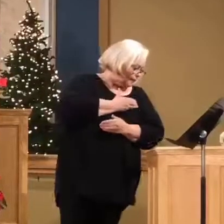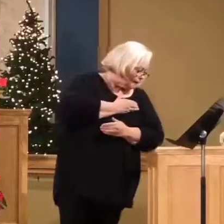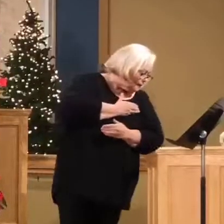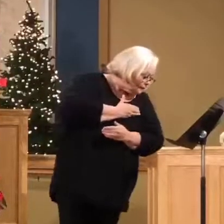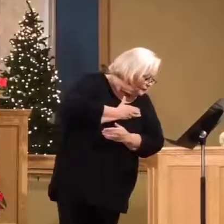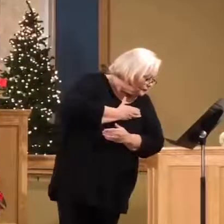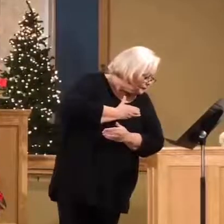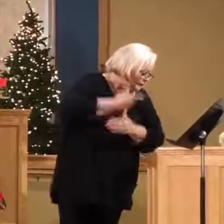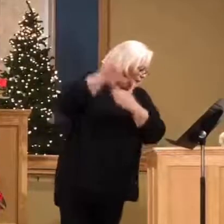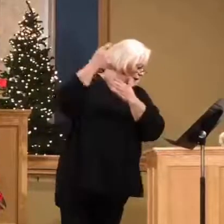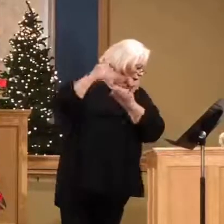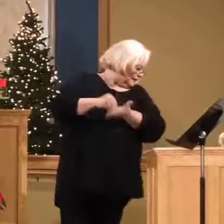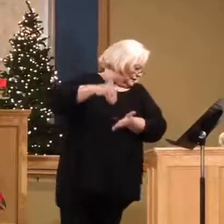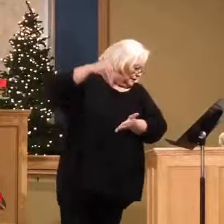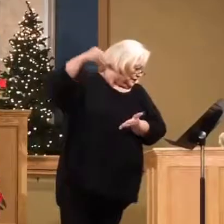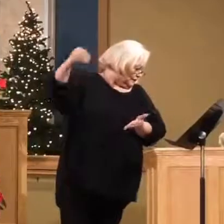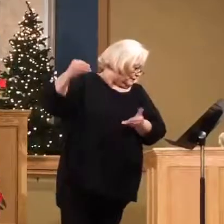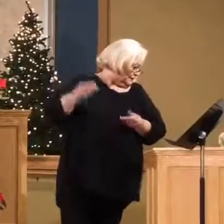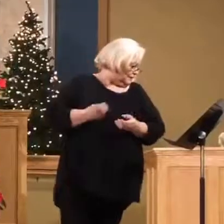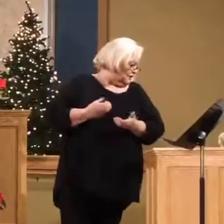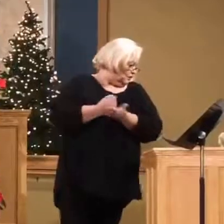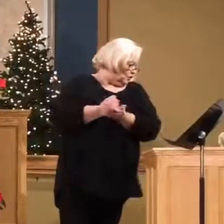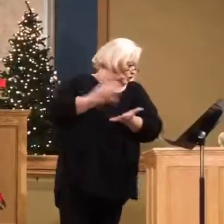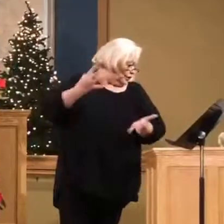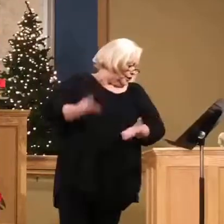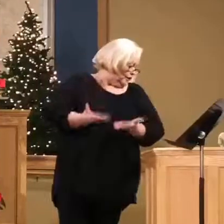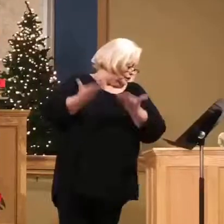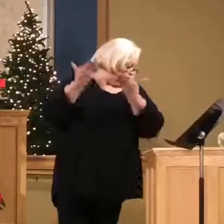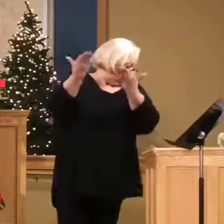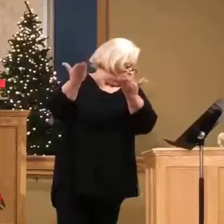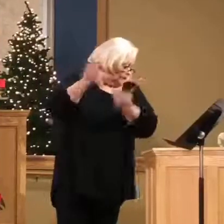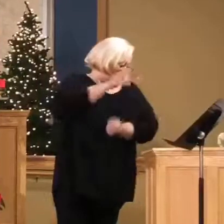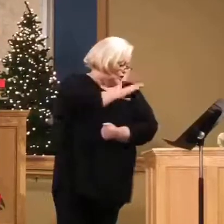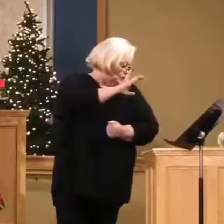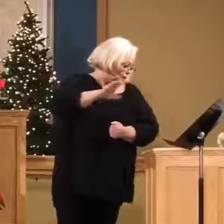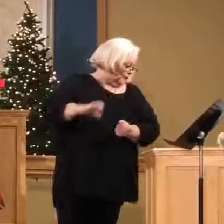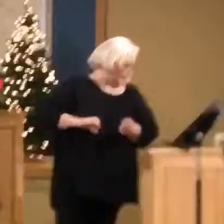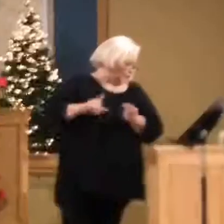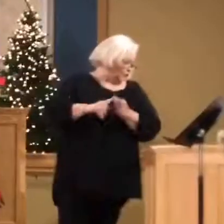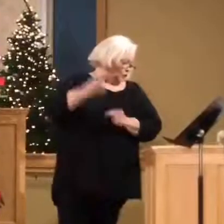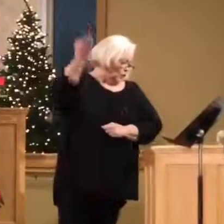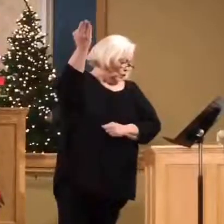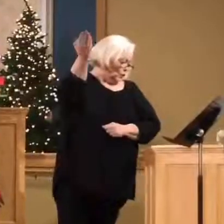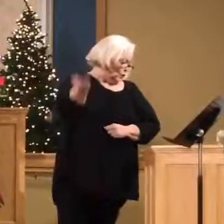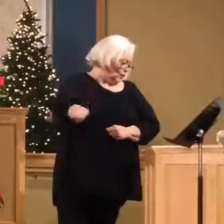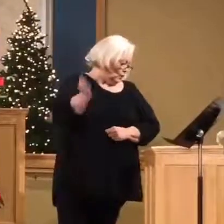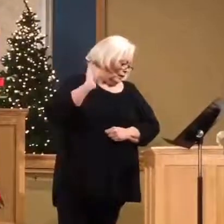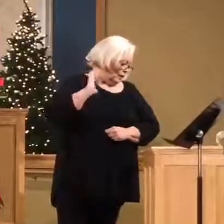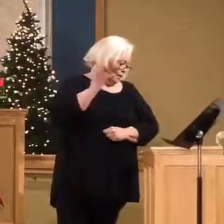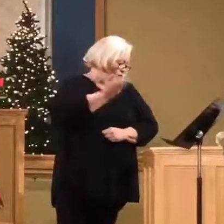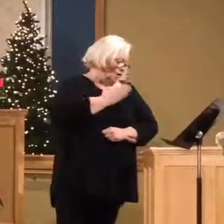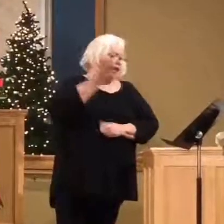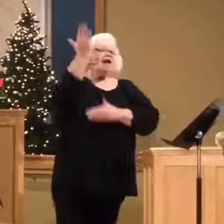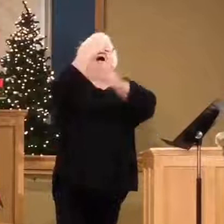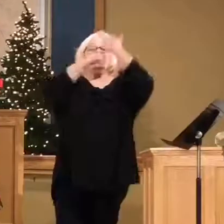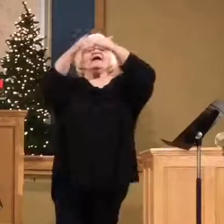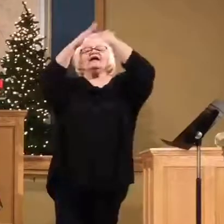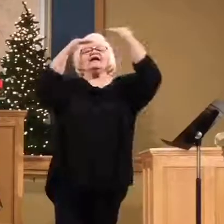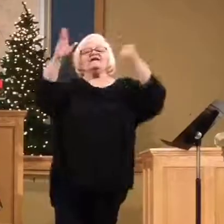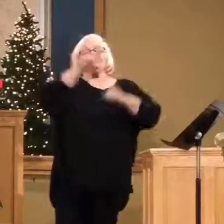costliest treasures bring, Christ to thee, our